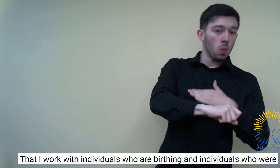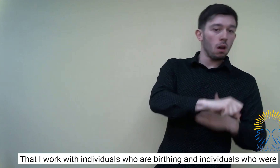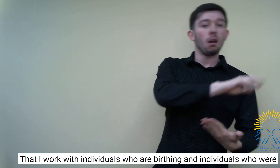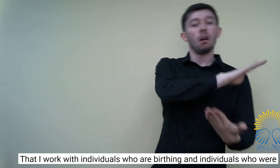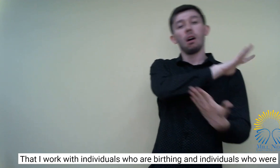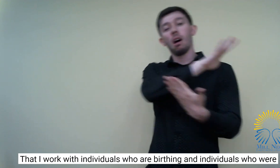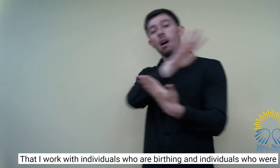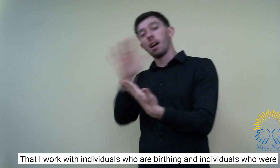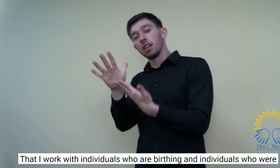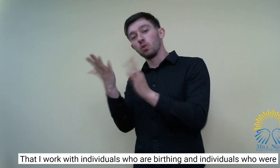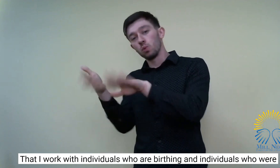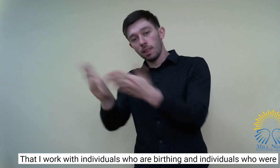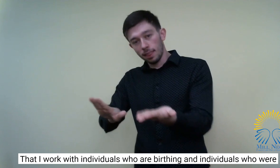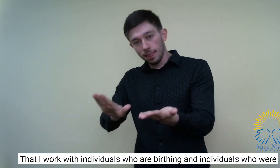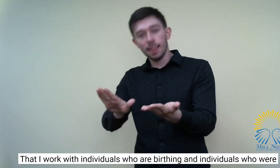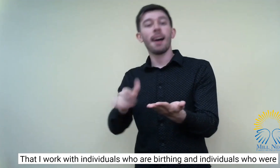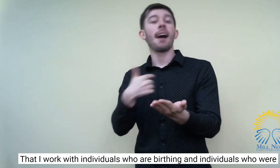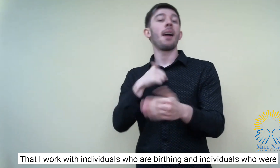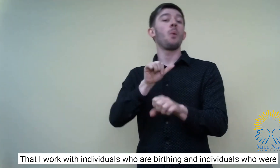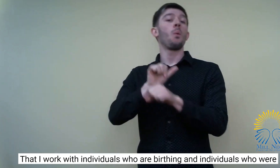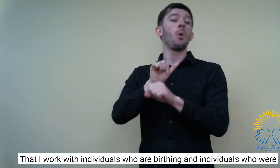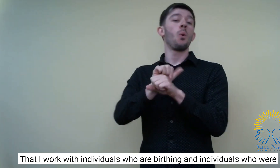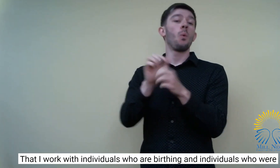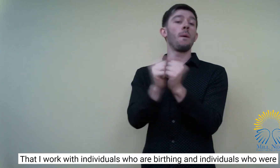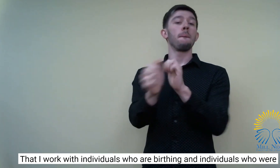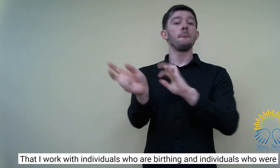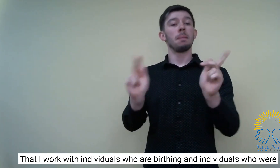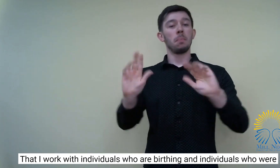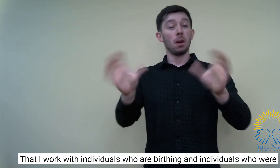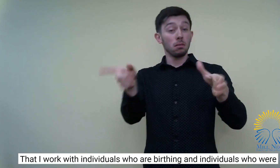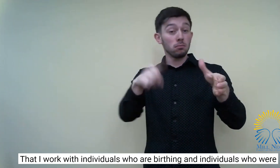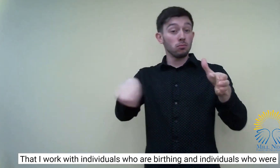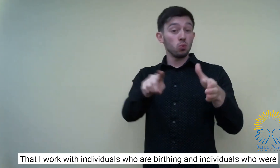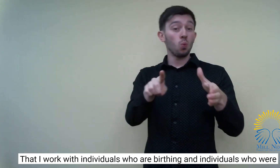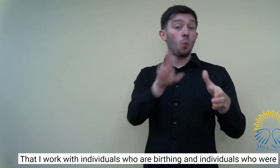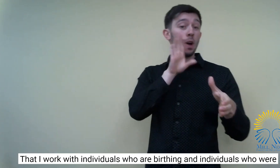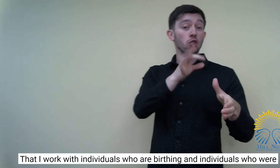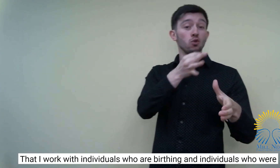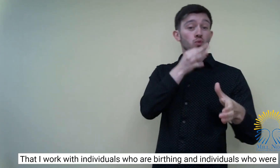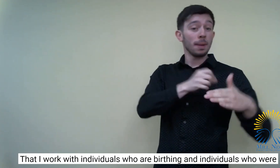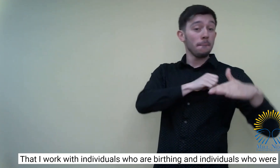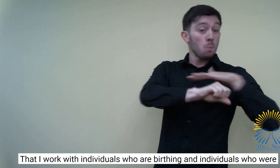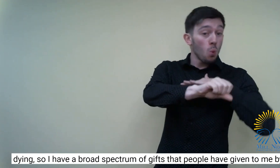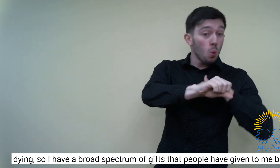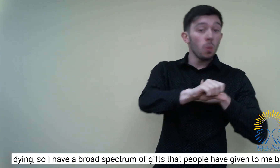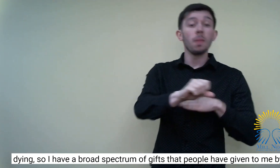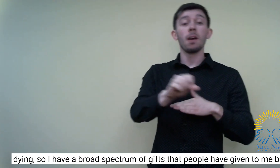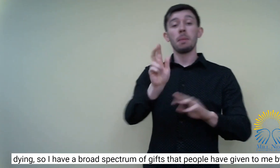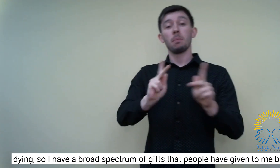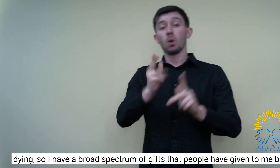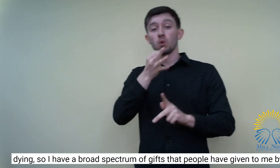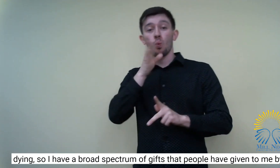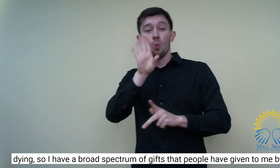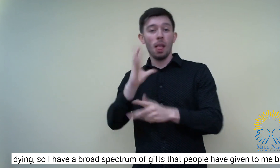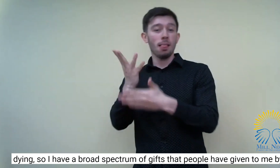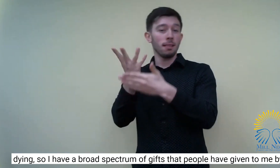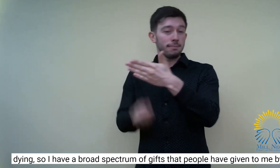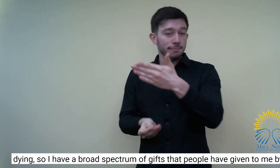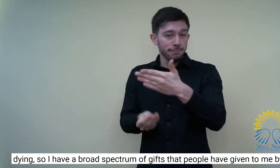I work with individuals who are birthing and individuals who are dying. So I have a